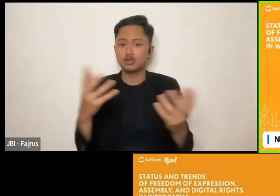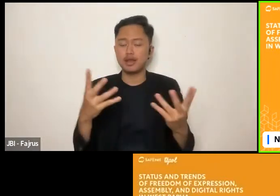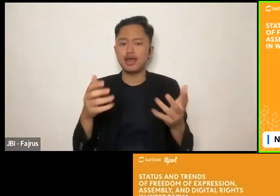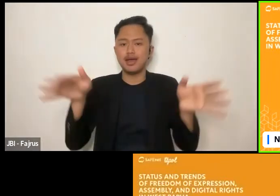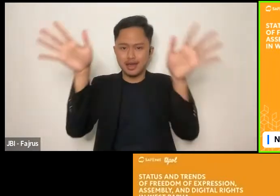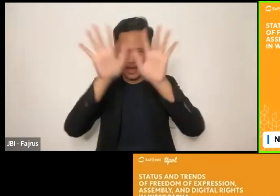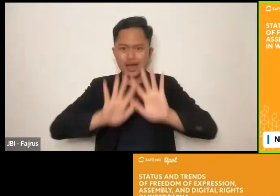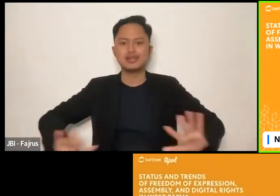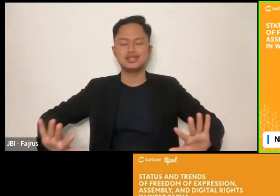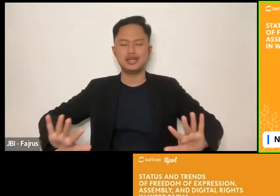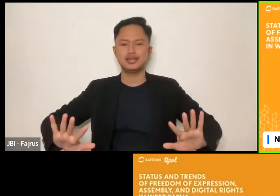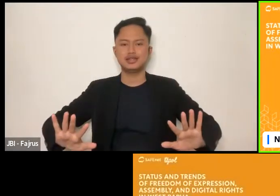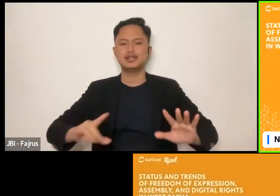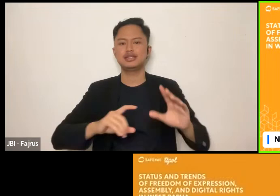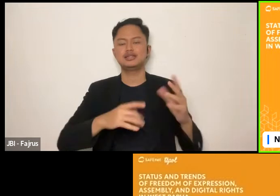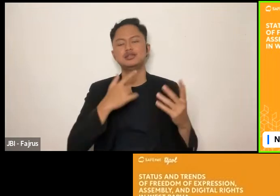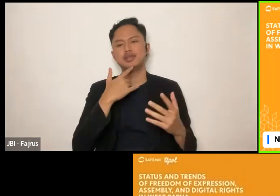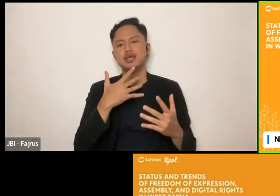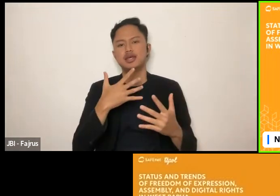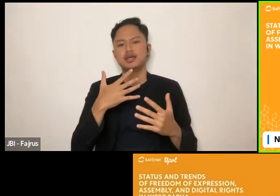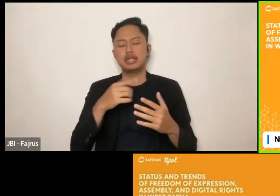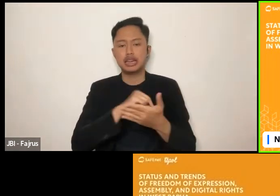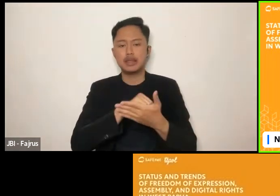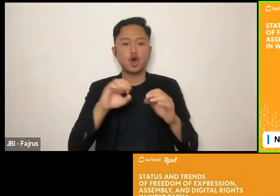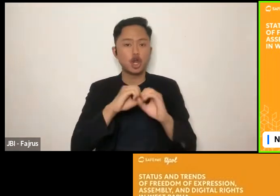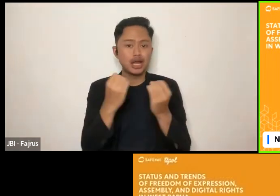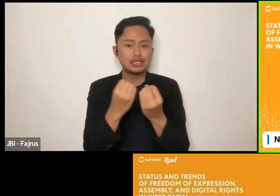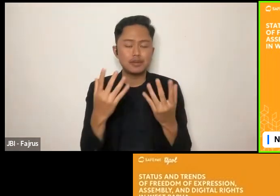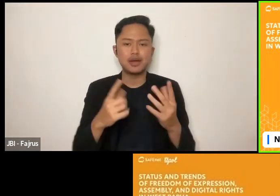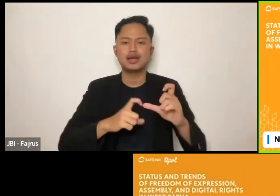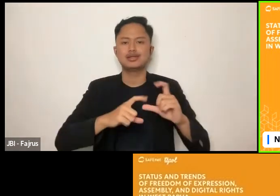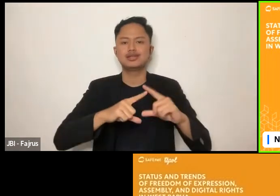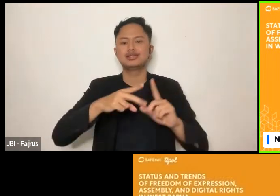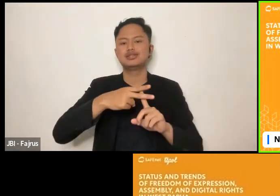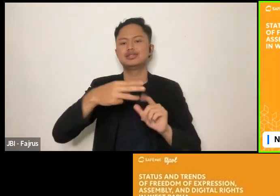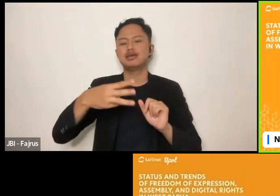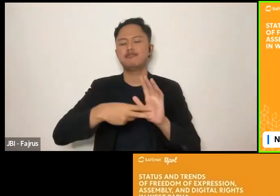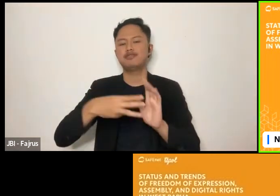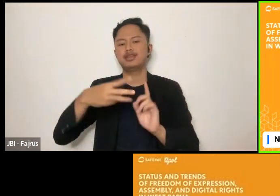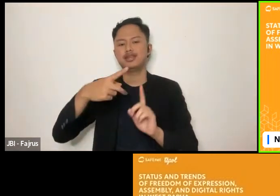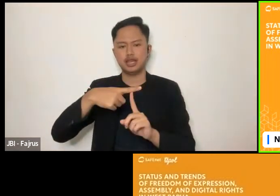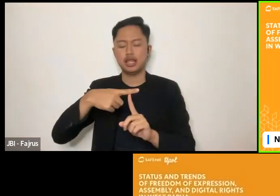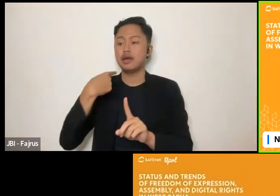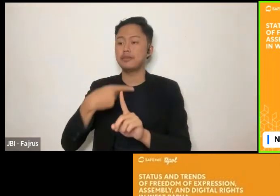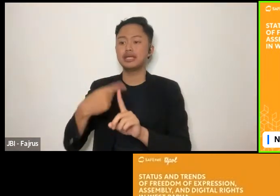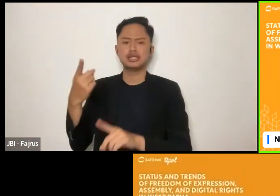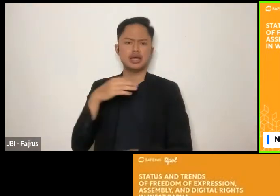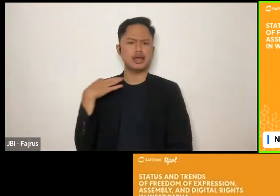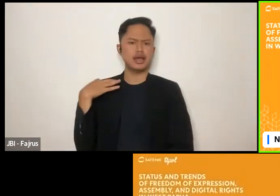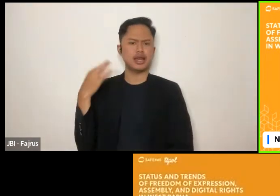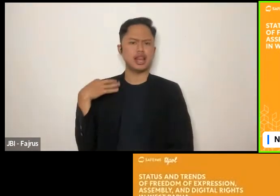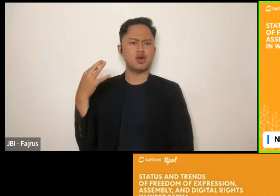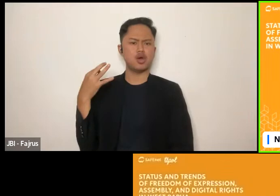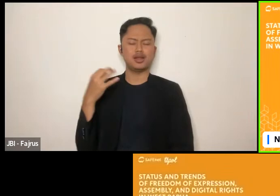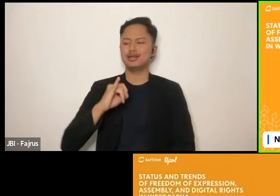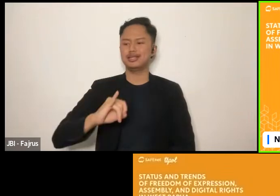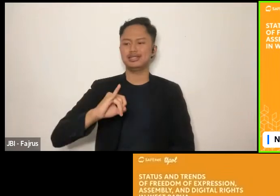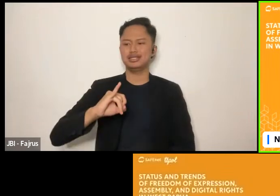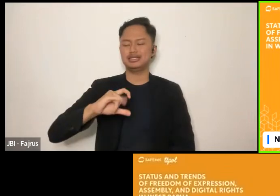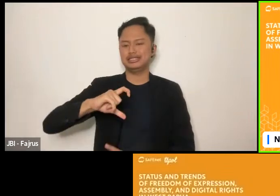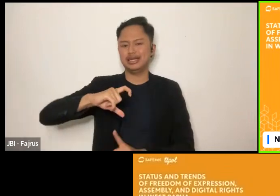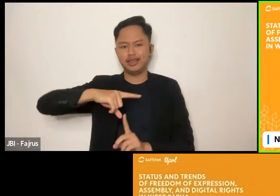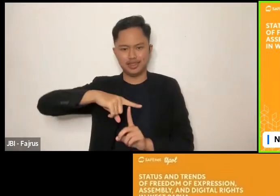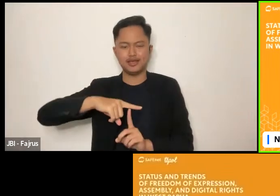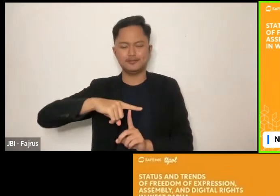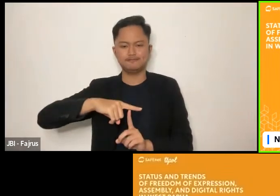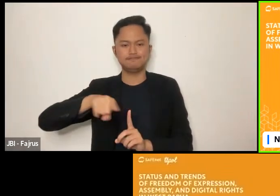Expression Network, or SafeNet. He is also an advisor to the Indonesian ICT Volunteers Organization, or